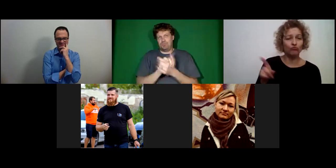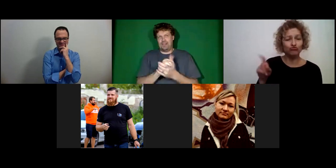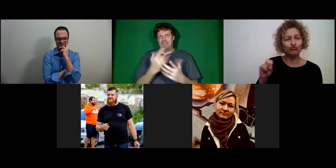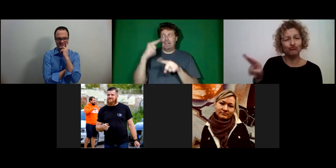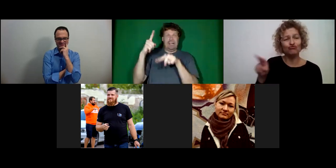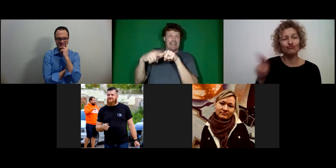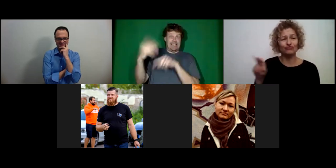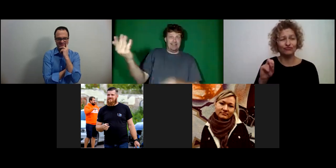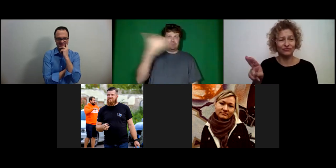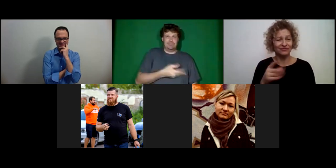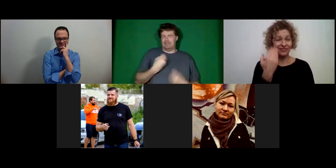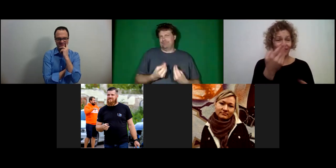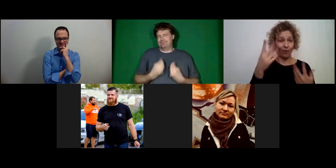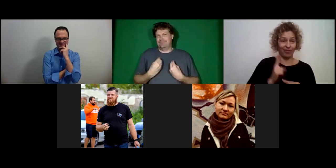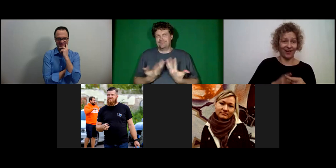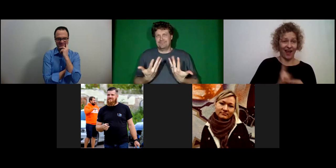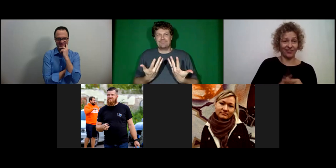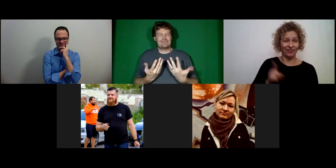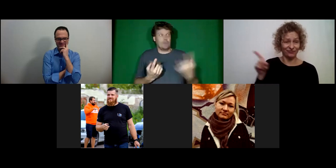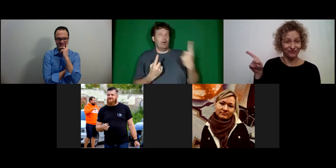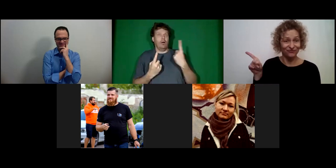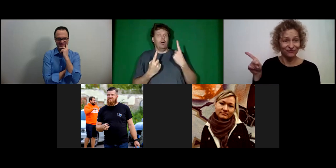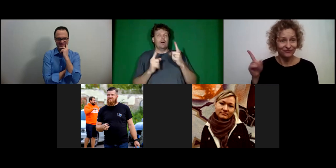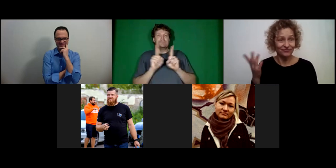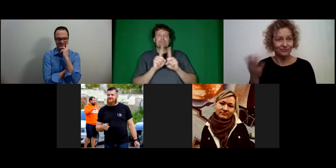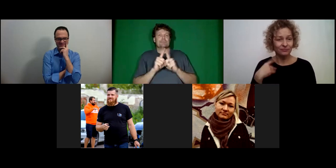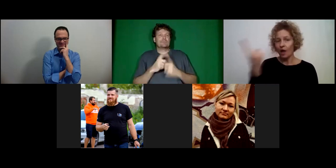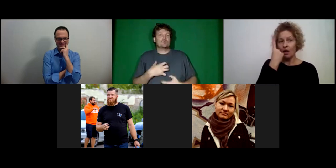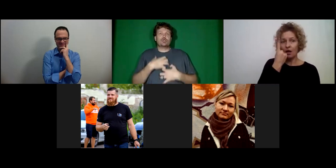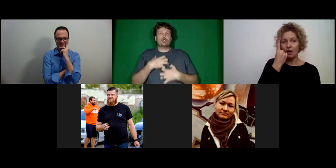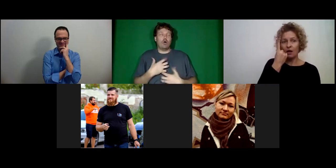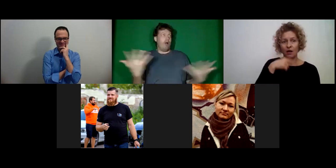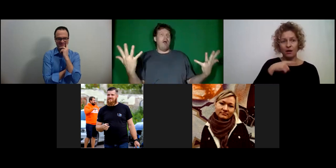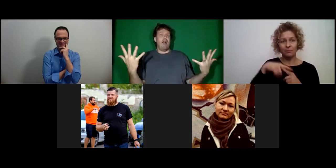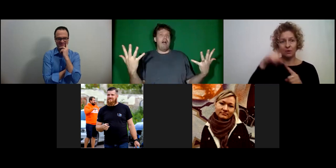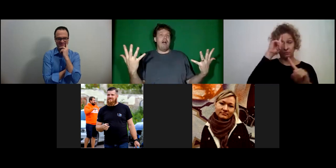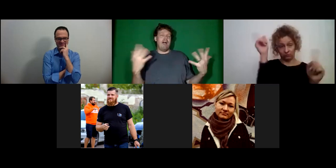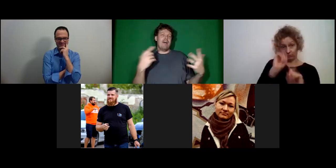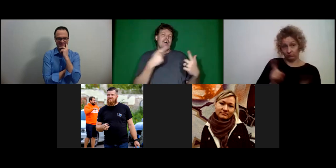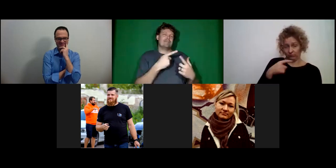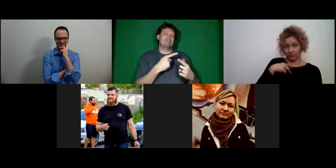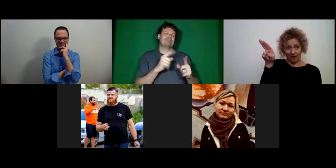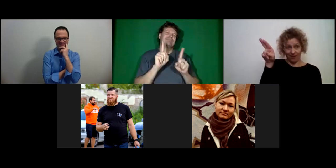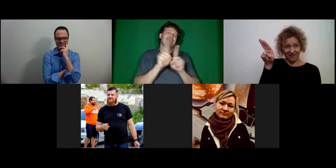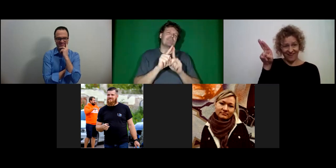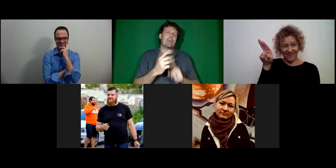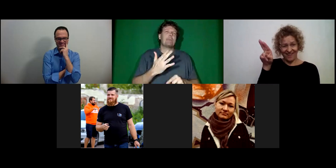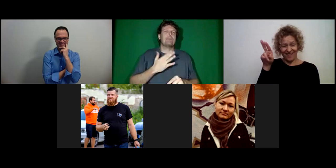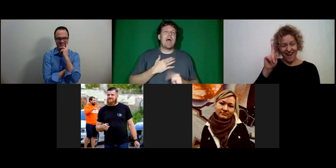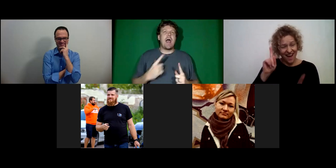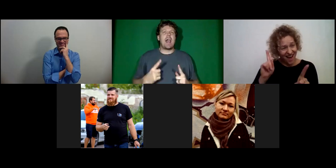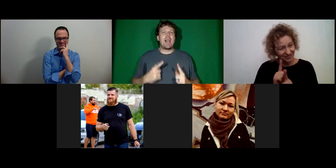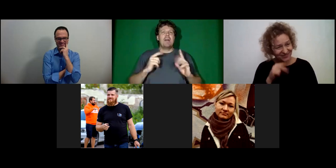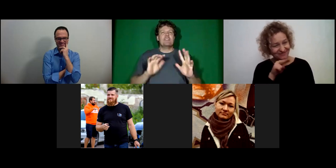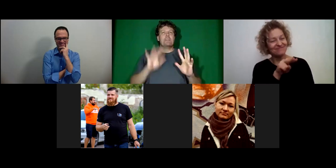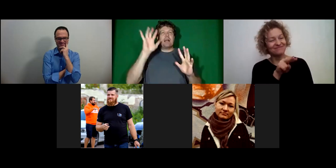I said, you know, your Greek coach, remember this person? She's here. And they're like, no, that's impossible. She's all the way in Greece. So